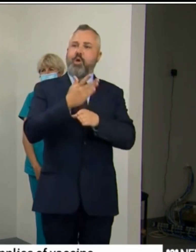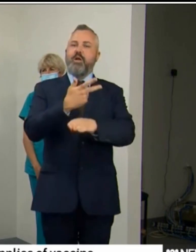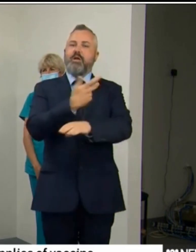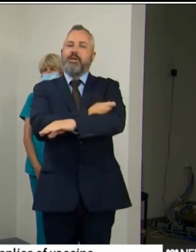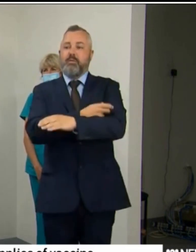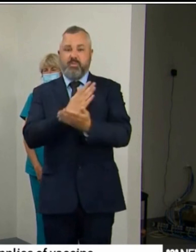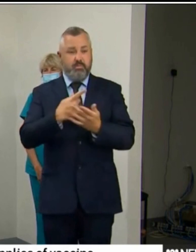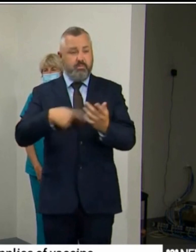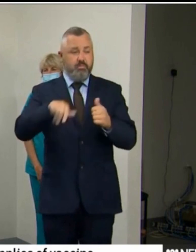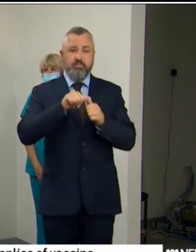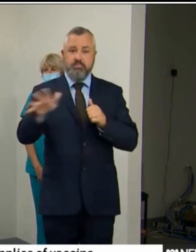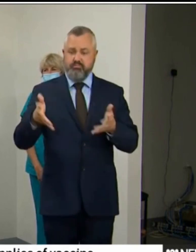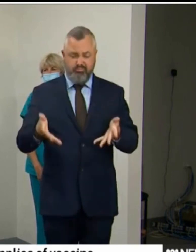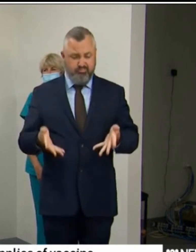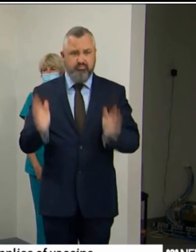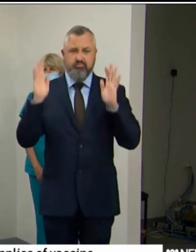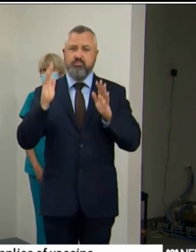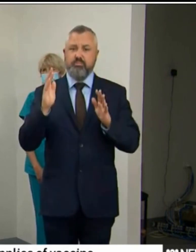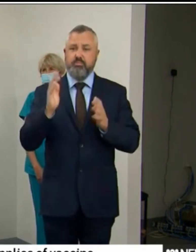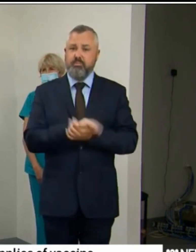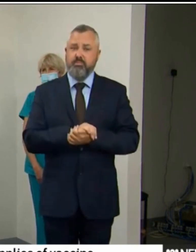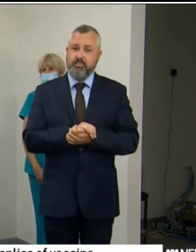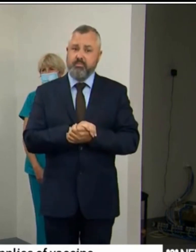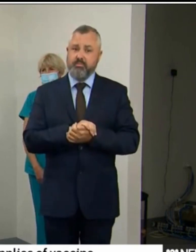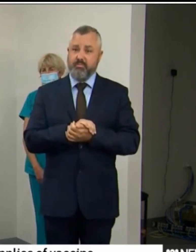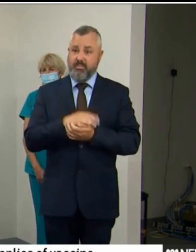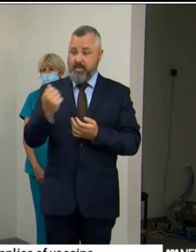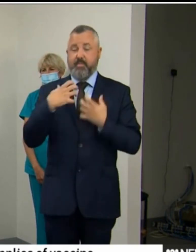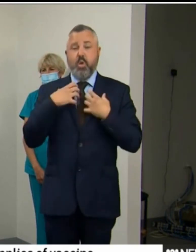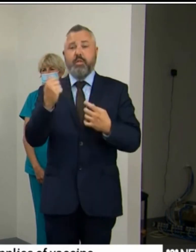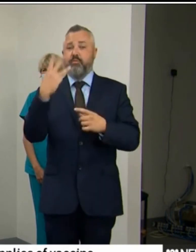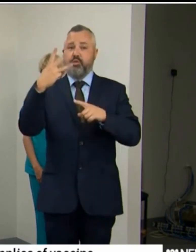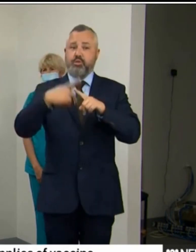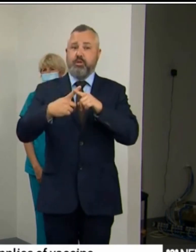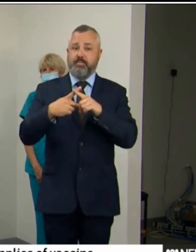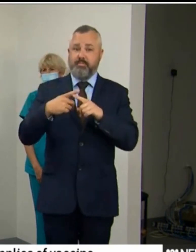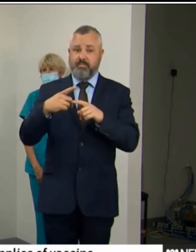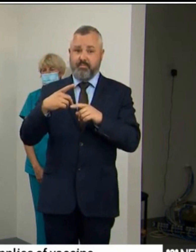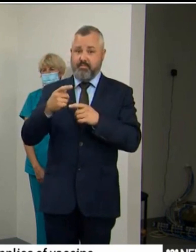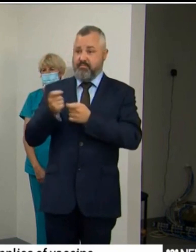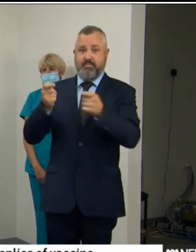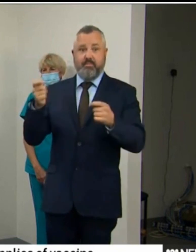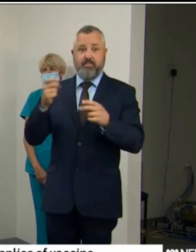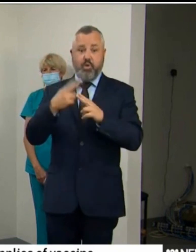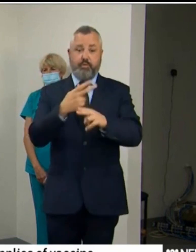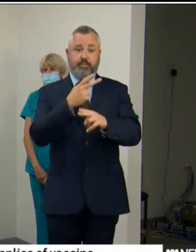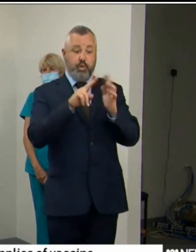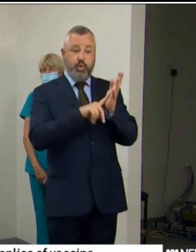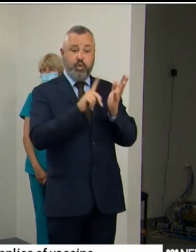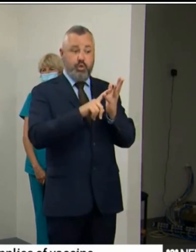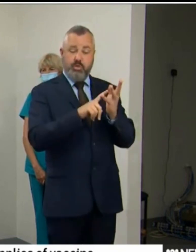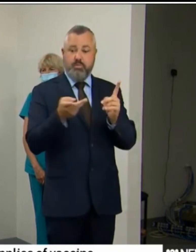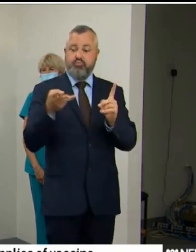job. We're more than triple the payments for the flu. More than triple the payments for the flu over the course of the